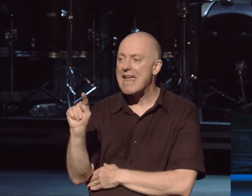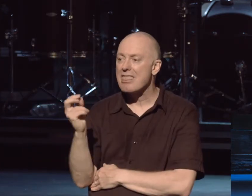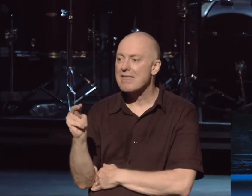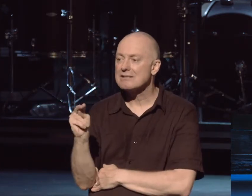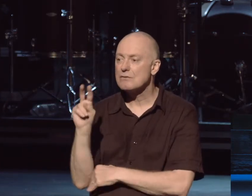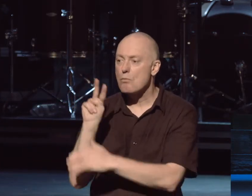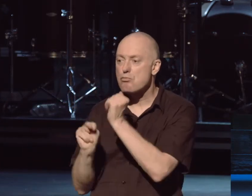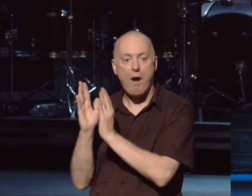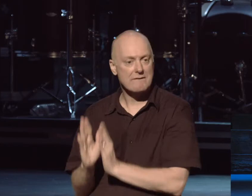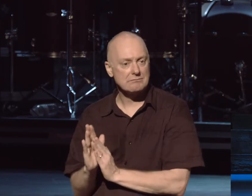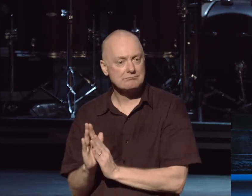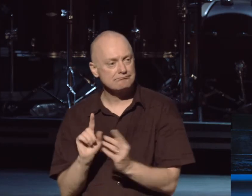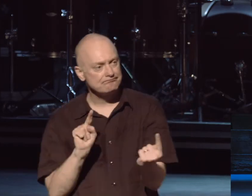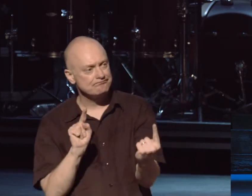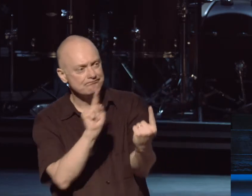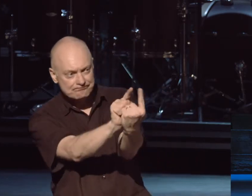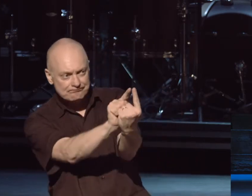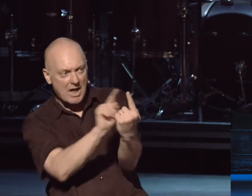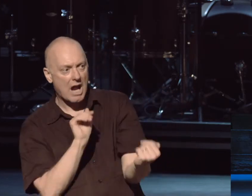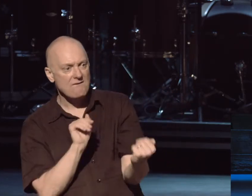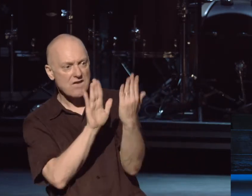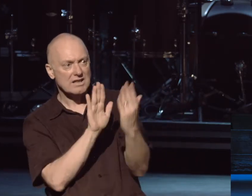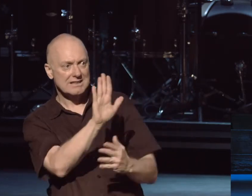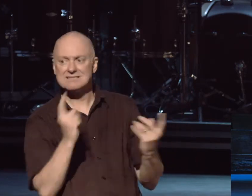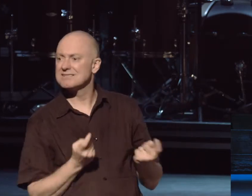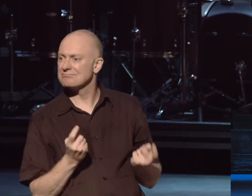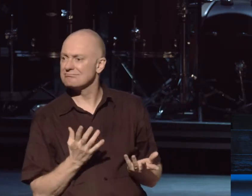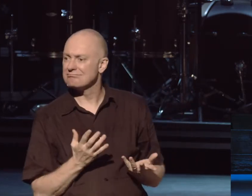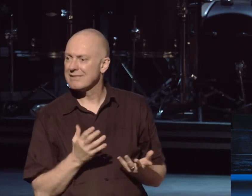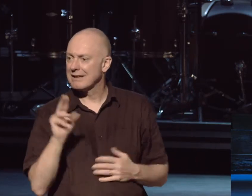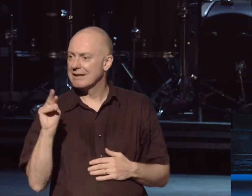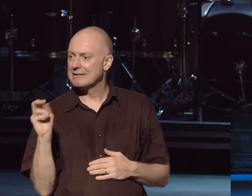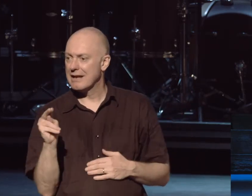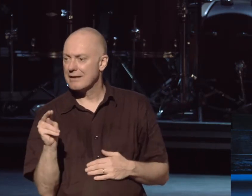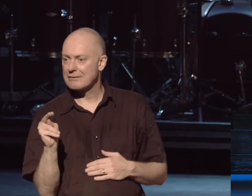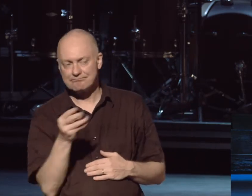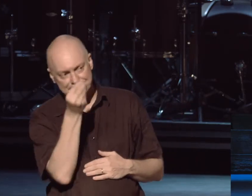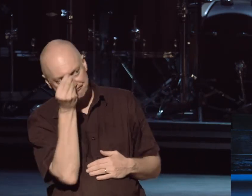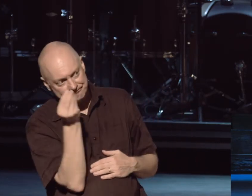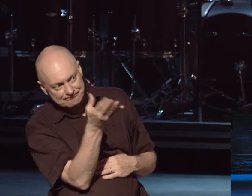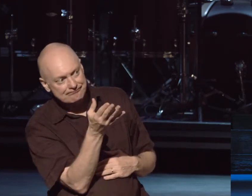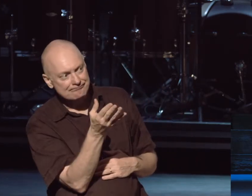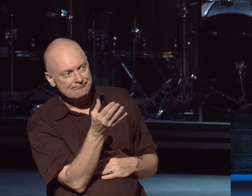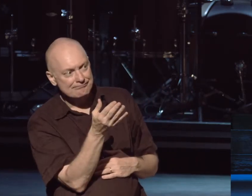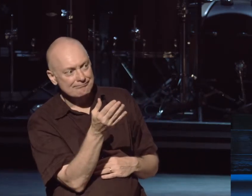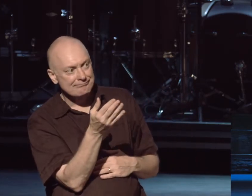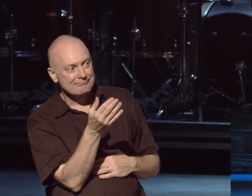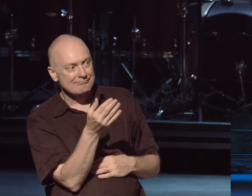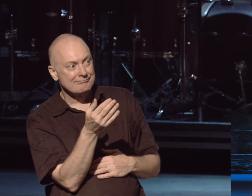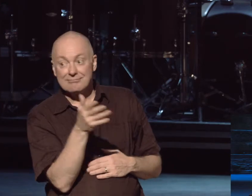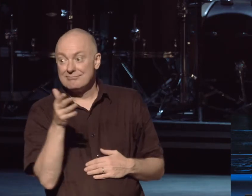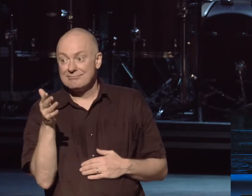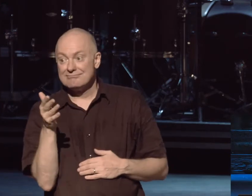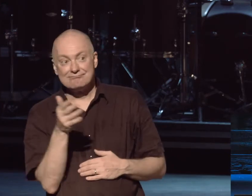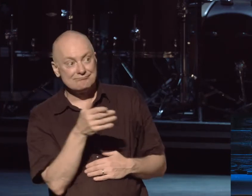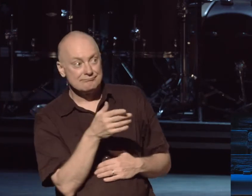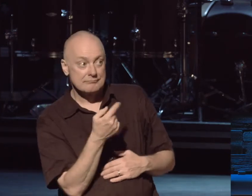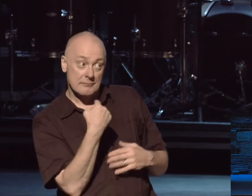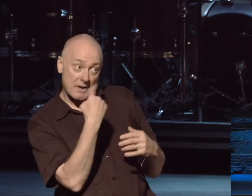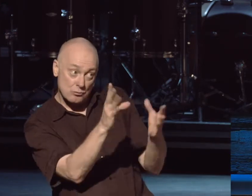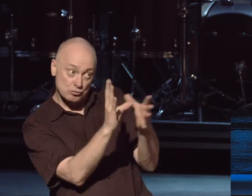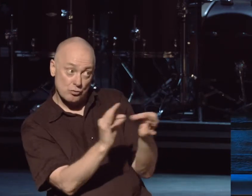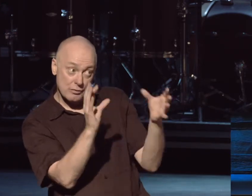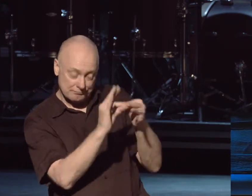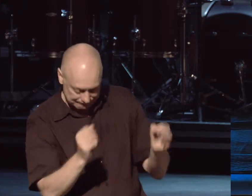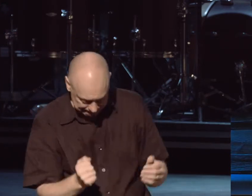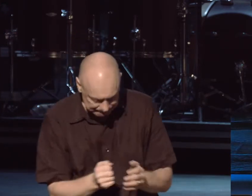He sent Nathan. He sent Nathan to tell him what was true. And Nathan comes up, and revealed by God, he tells David a story.